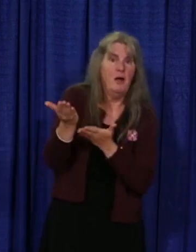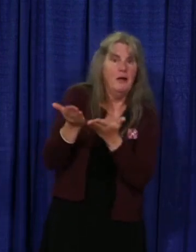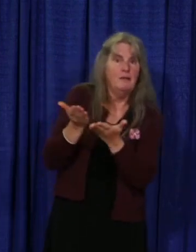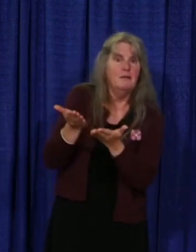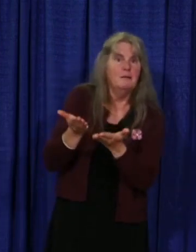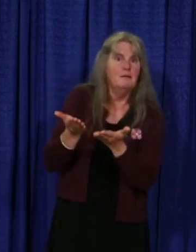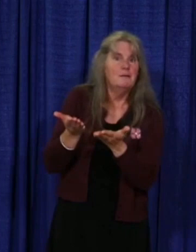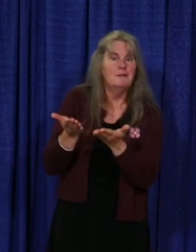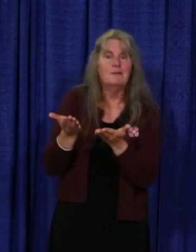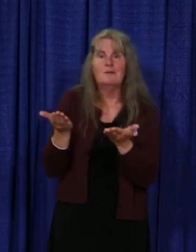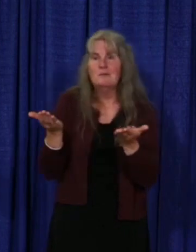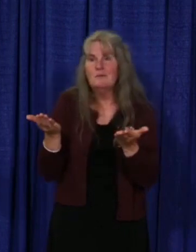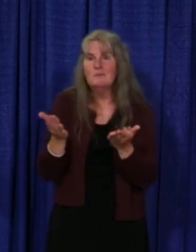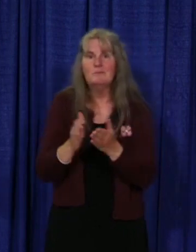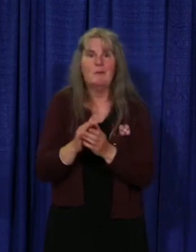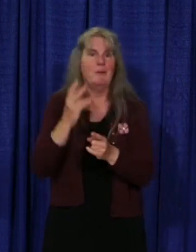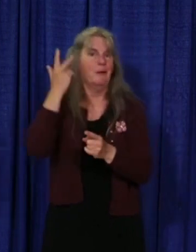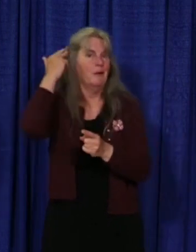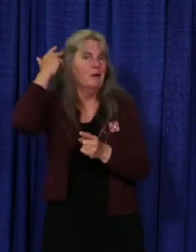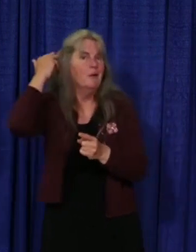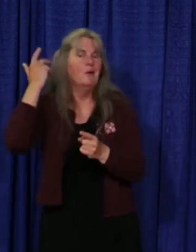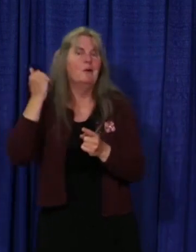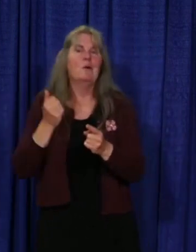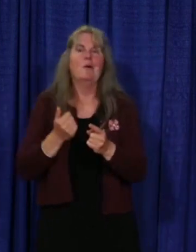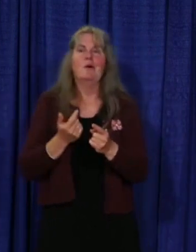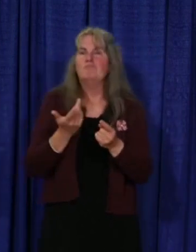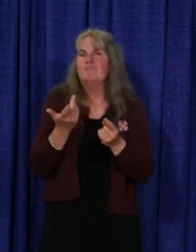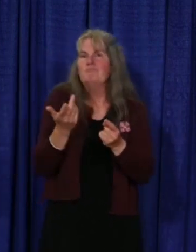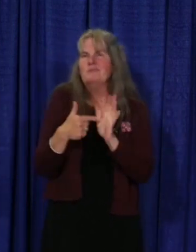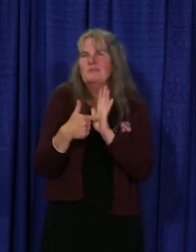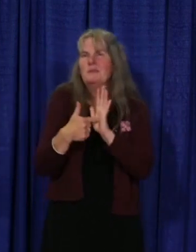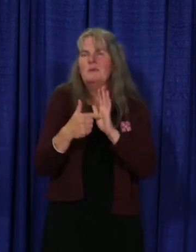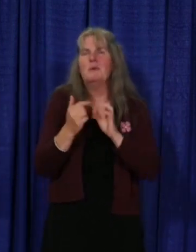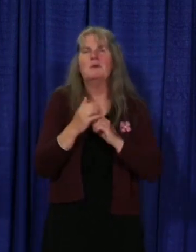get your hair done or a haircut.